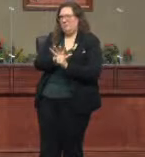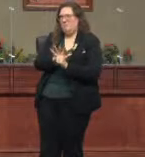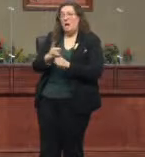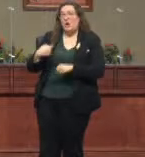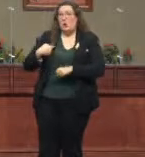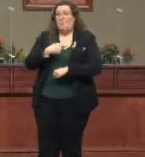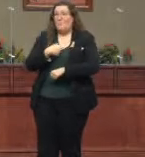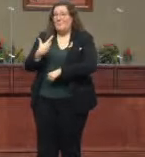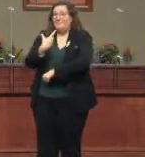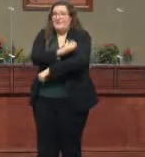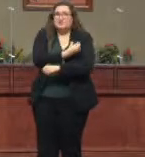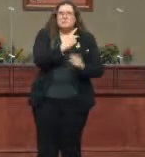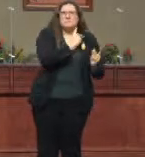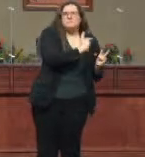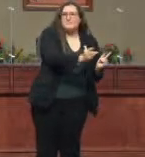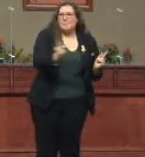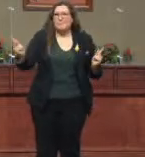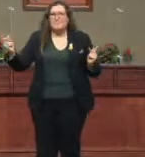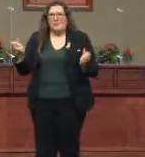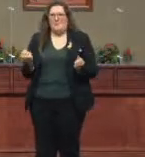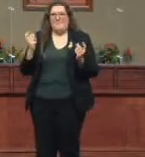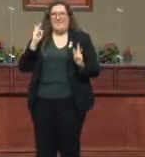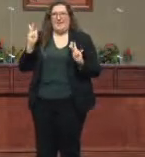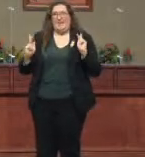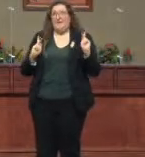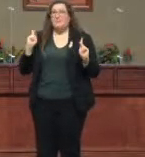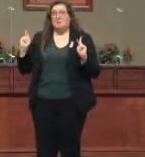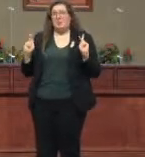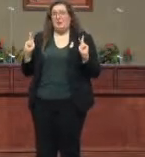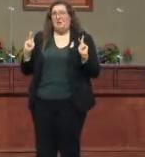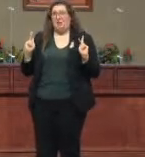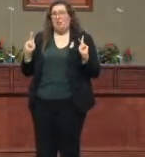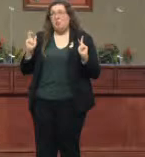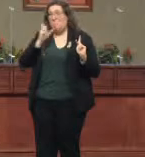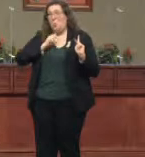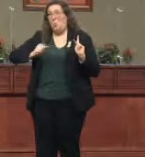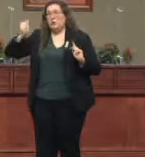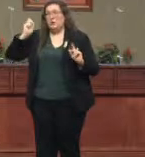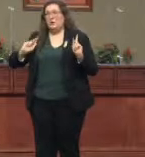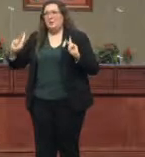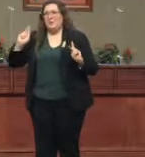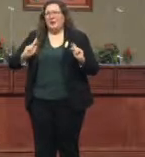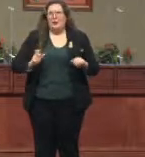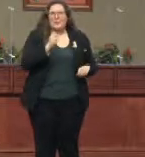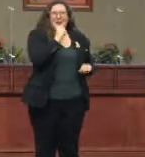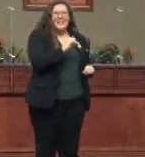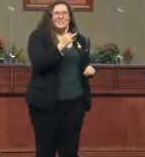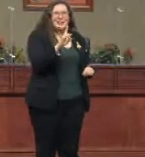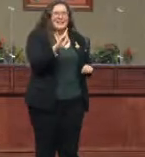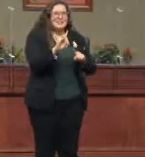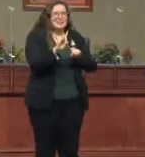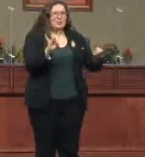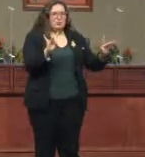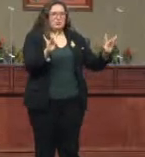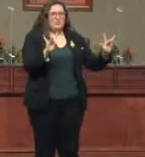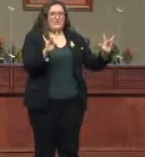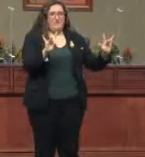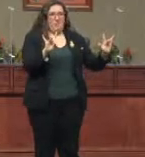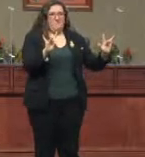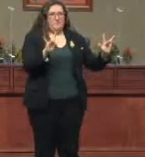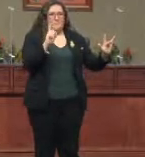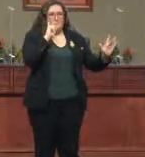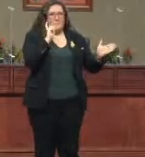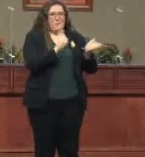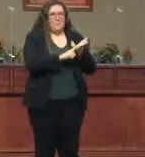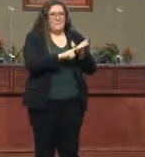great number of the older segment of the population, the younger segment of the population, 18 to 25, the number of infections